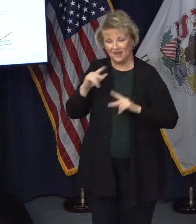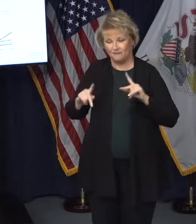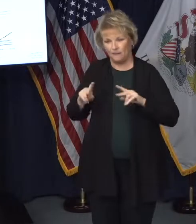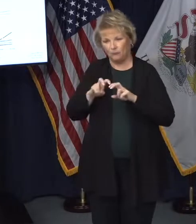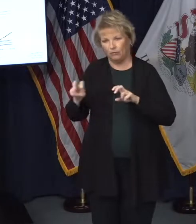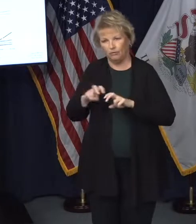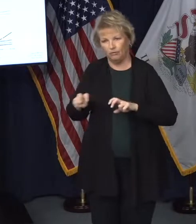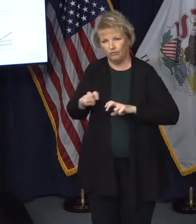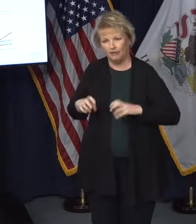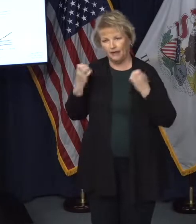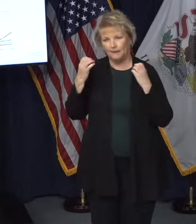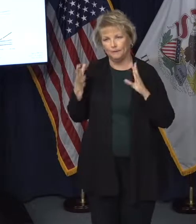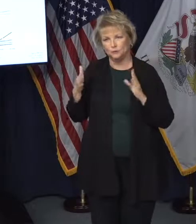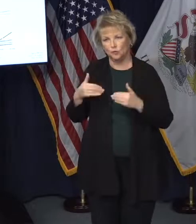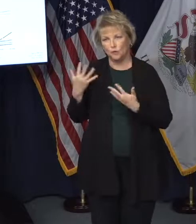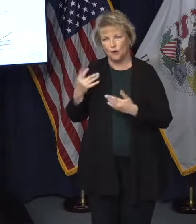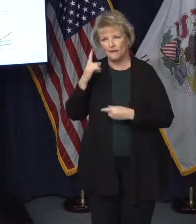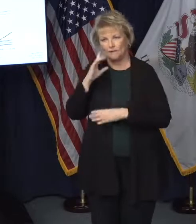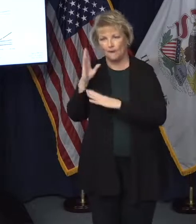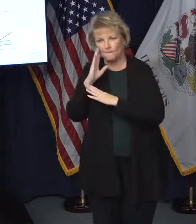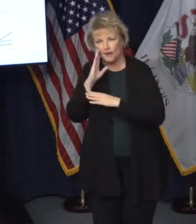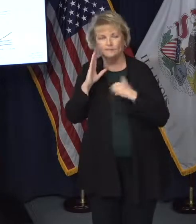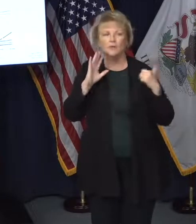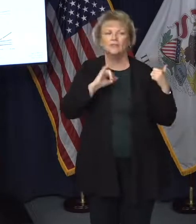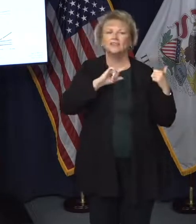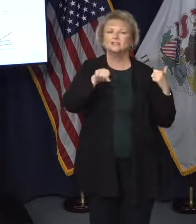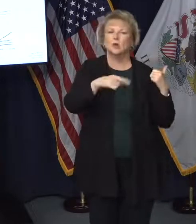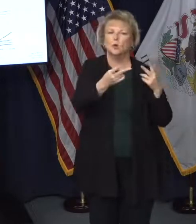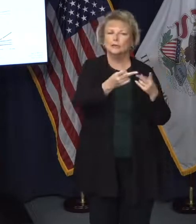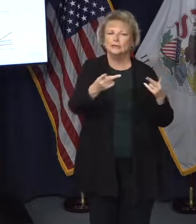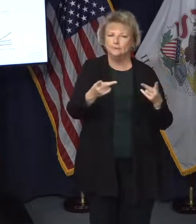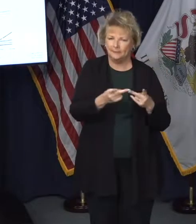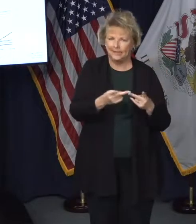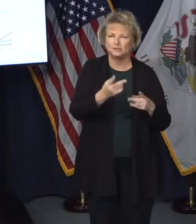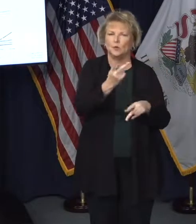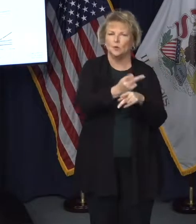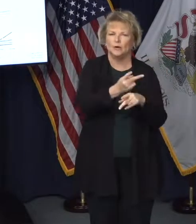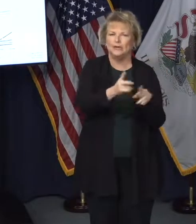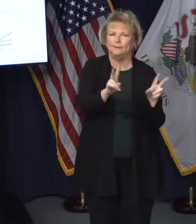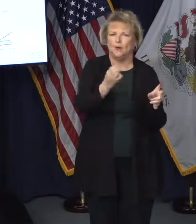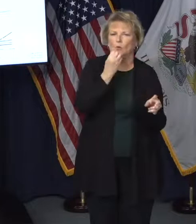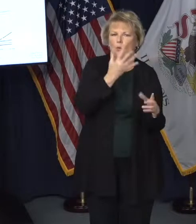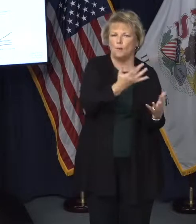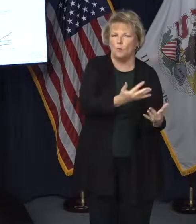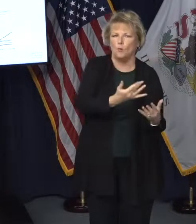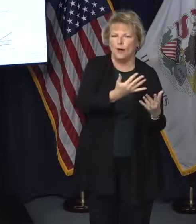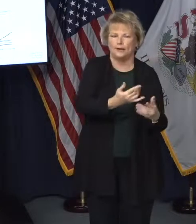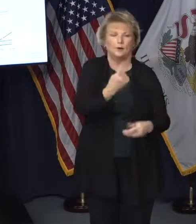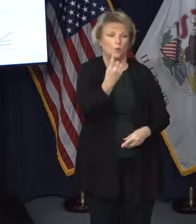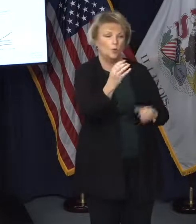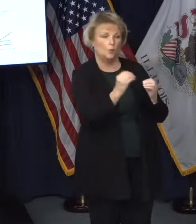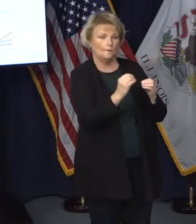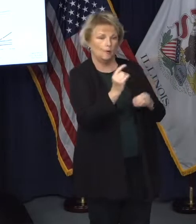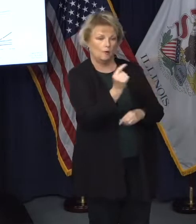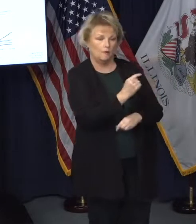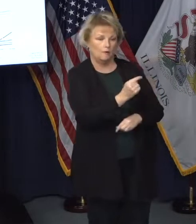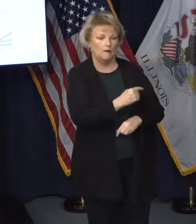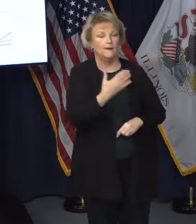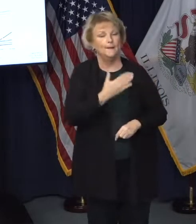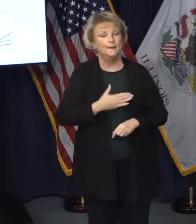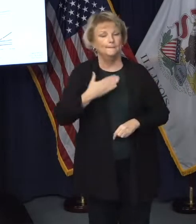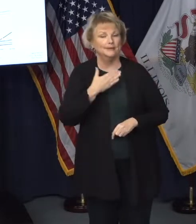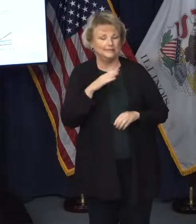in the traditional hospital. And that's the only alternate care facility that is kept in a warm state. Yeah. One more for Dr. Zike. Could you please